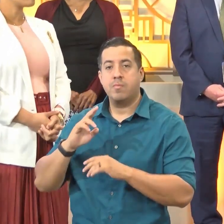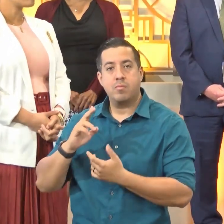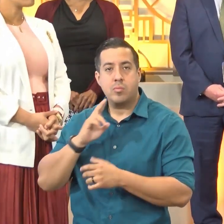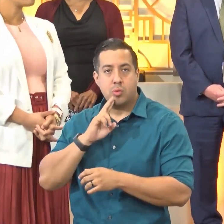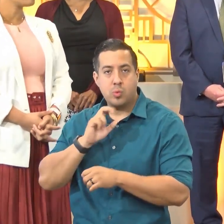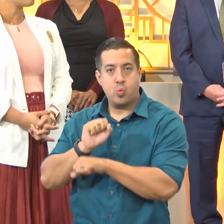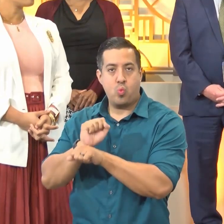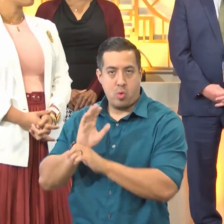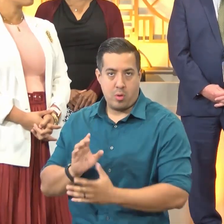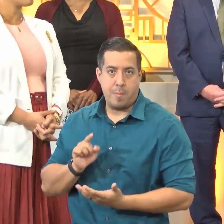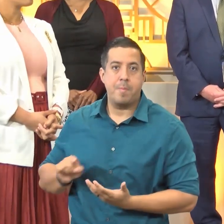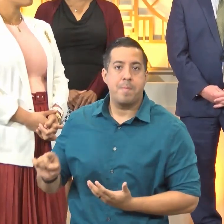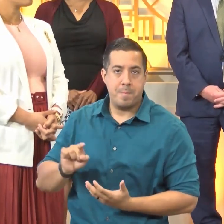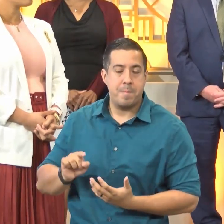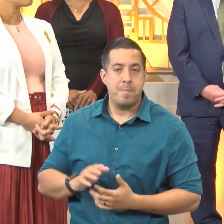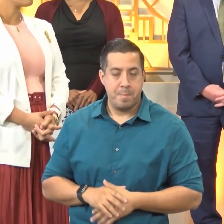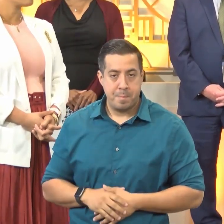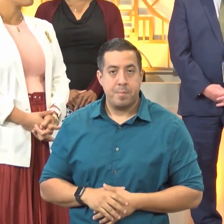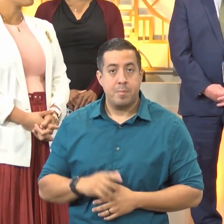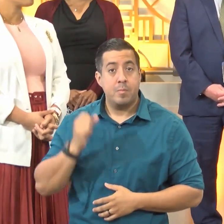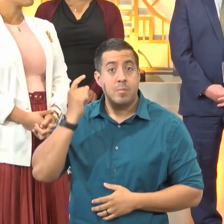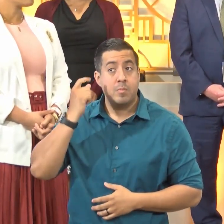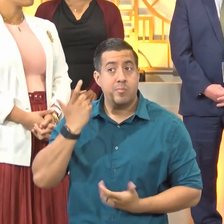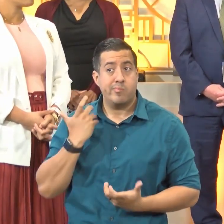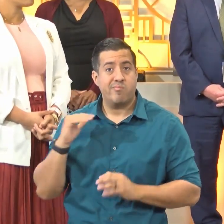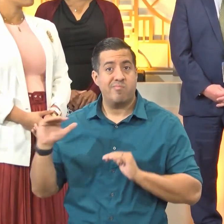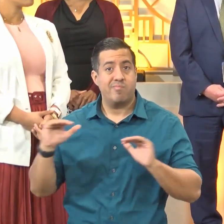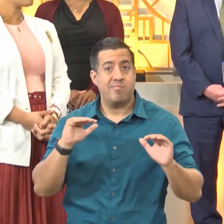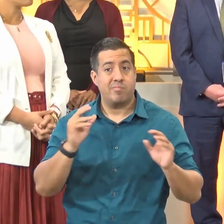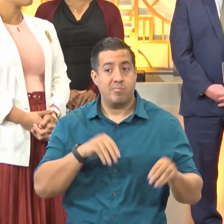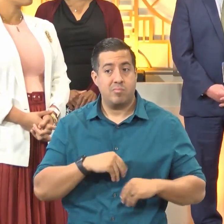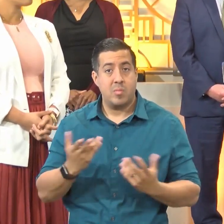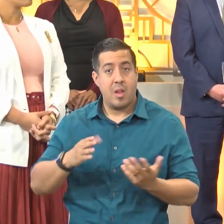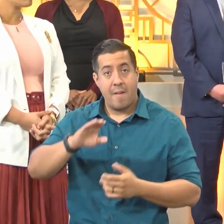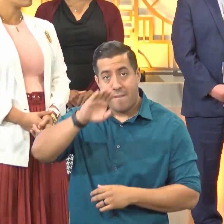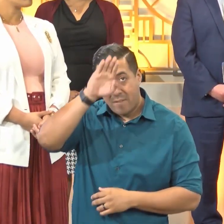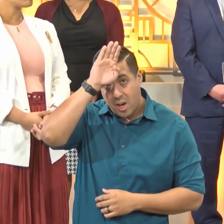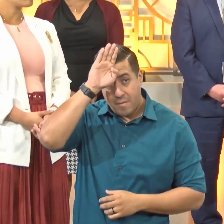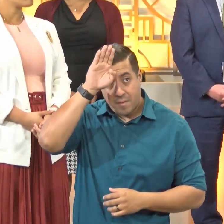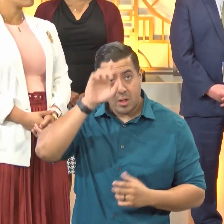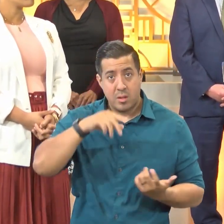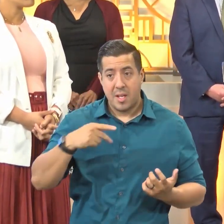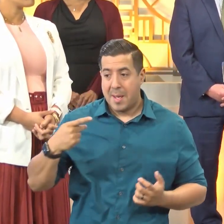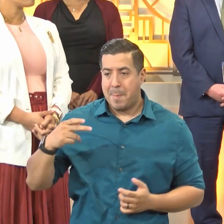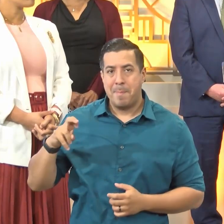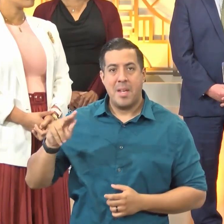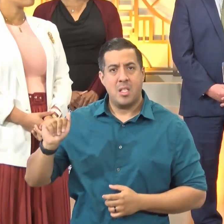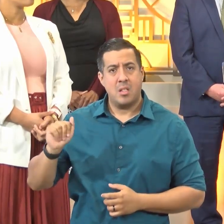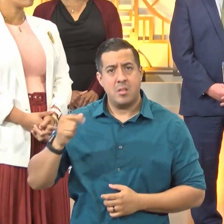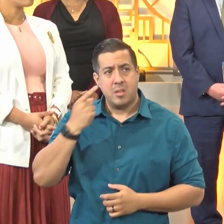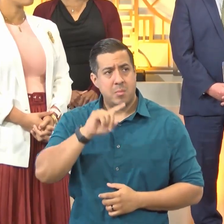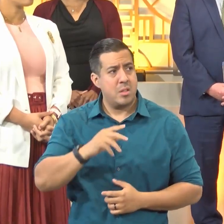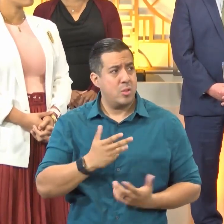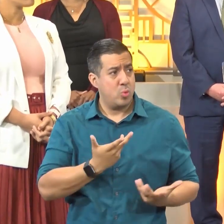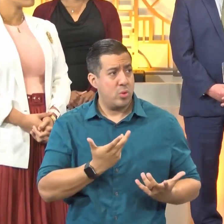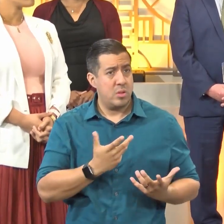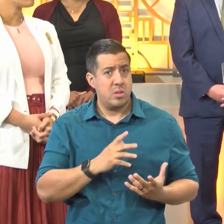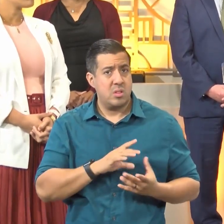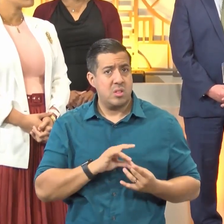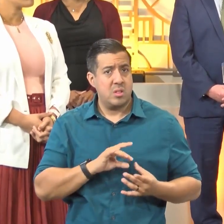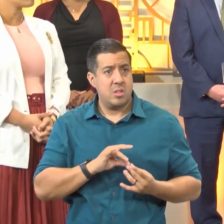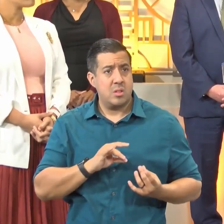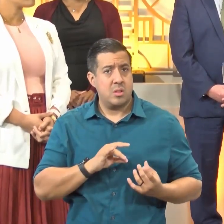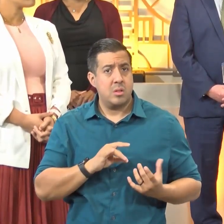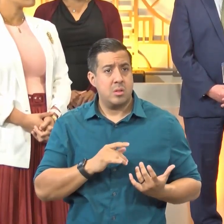just as a reminder, we are providing our firefighters from the Houston. Chief Pena, why don't you, since a lot of